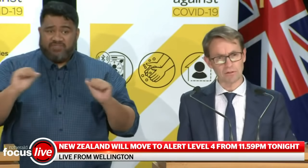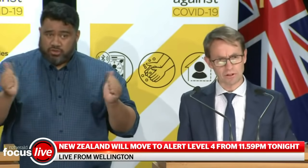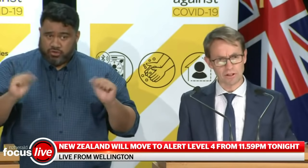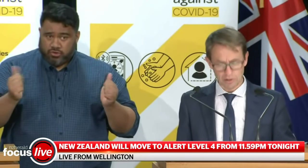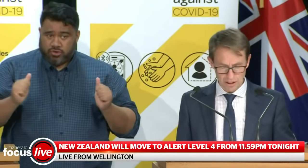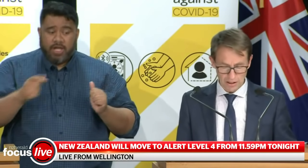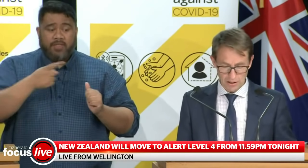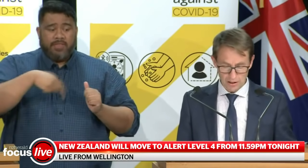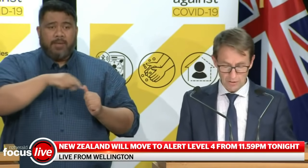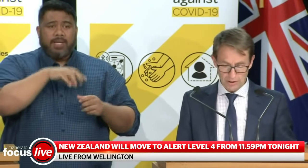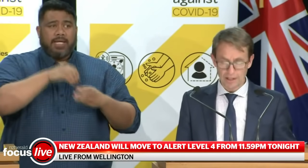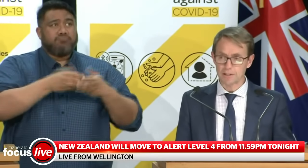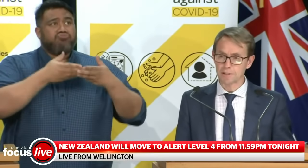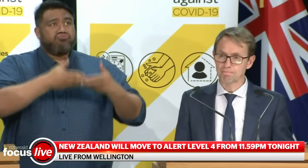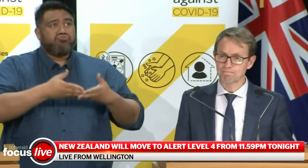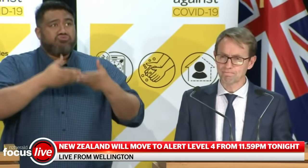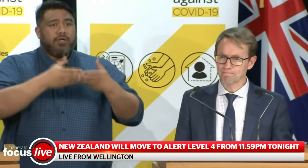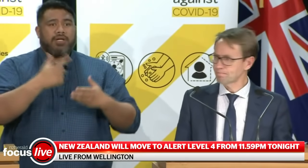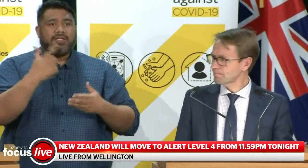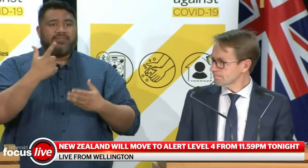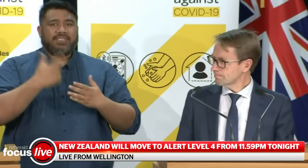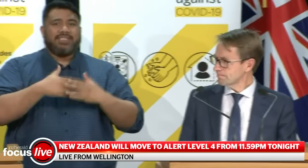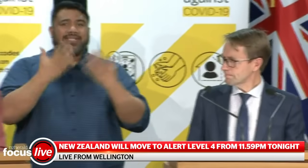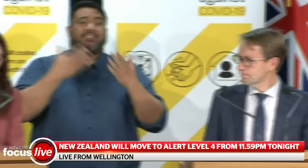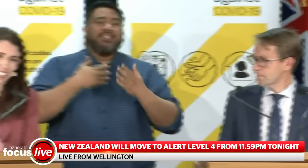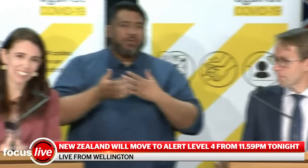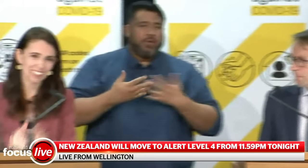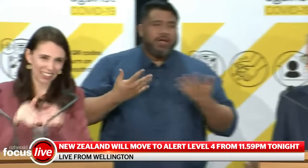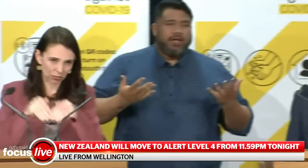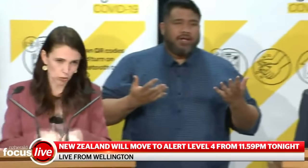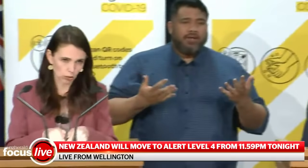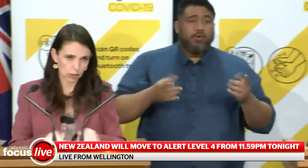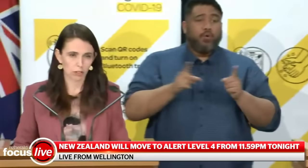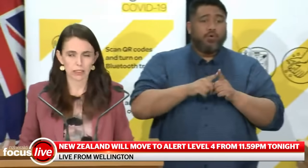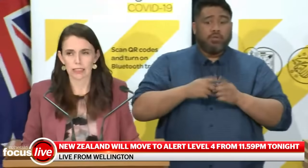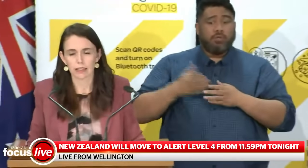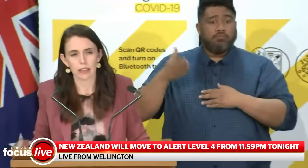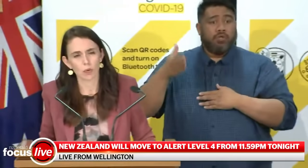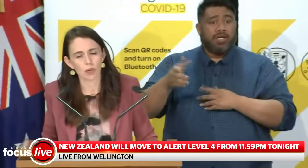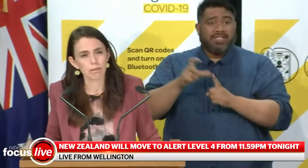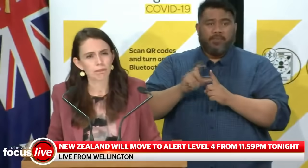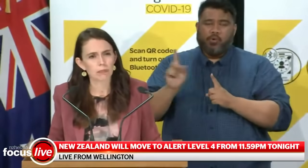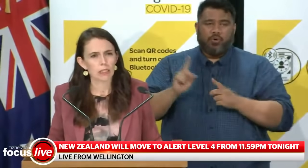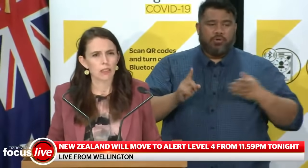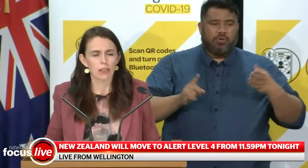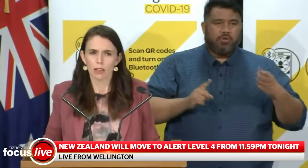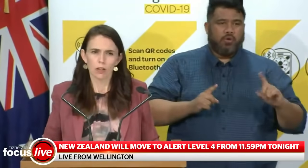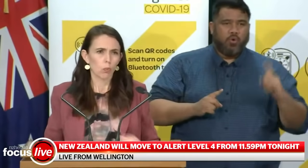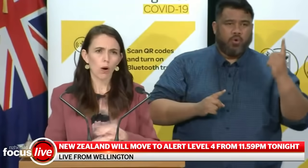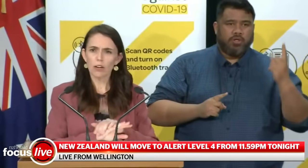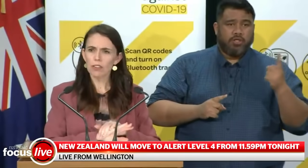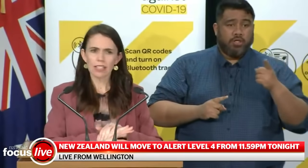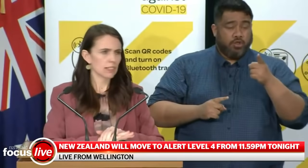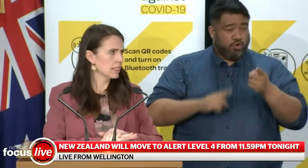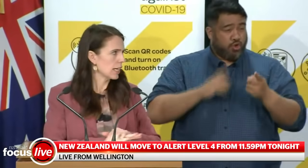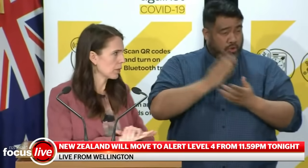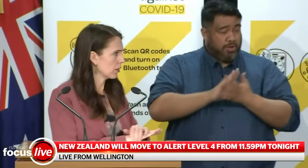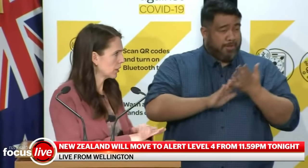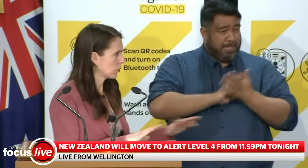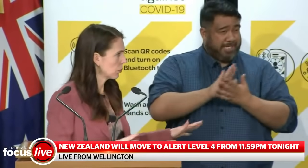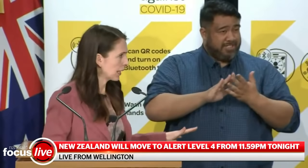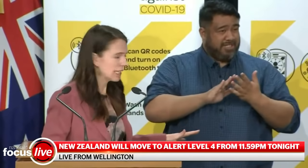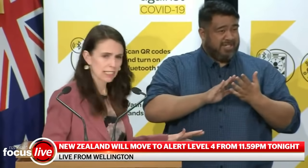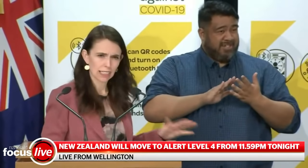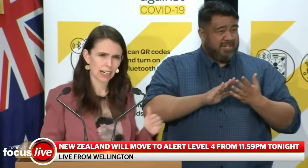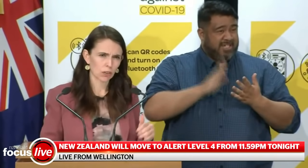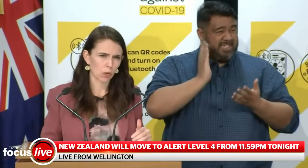been at sea for 17 days. They did not dock in Devonport either. They docked, obviously, in Auckland. Well, I don't think at this stage we're